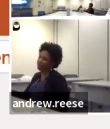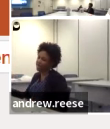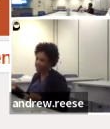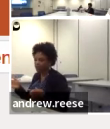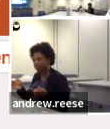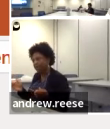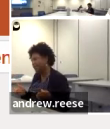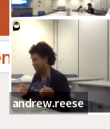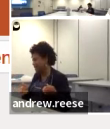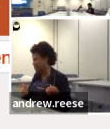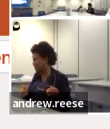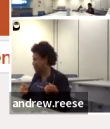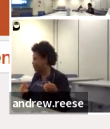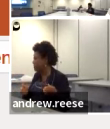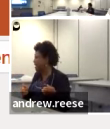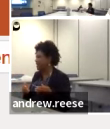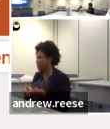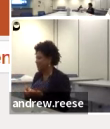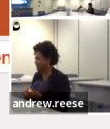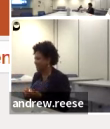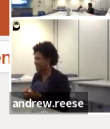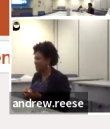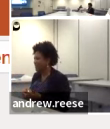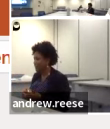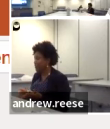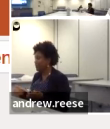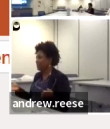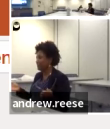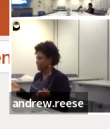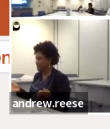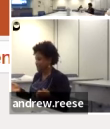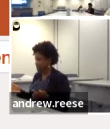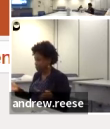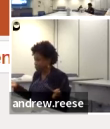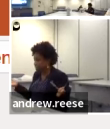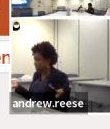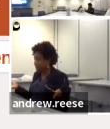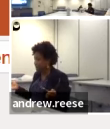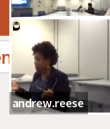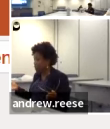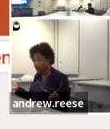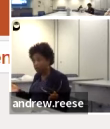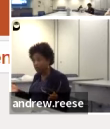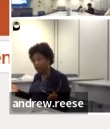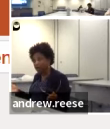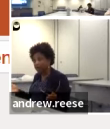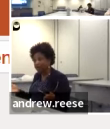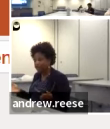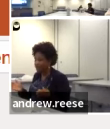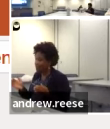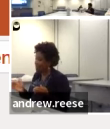residential provider to partner with that person, to remind that person, you don't just not go to